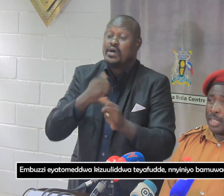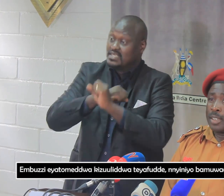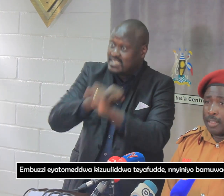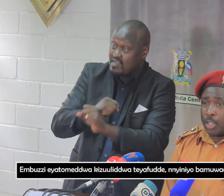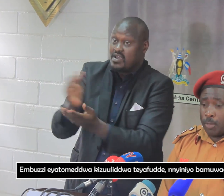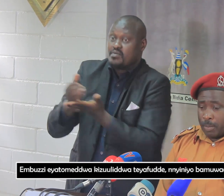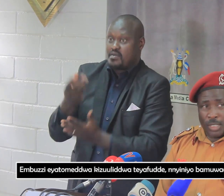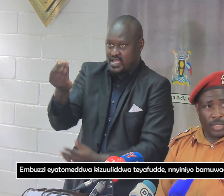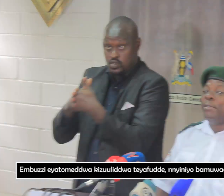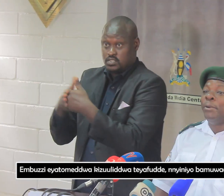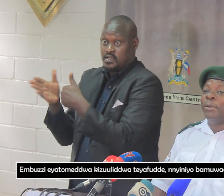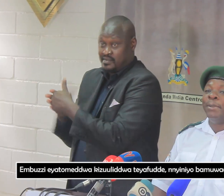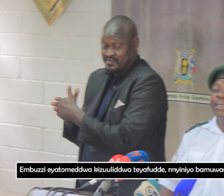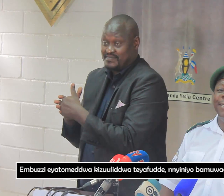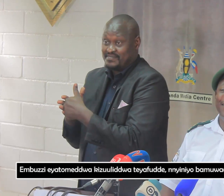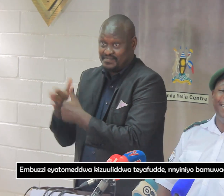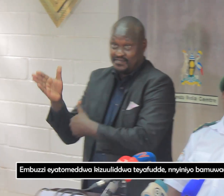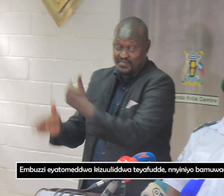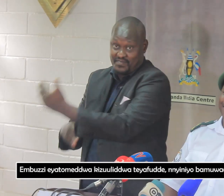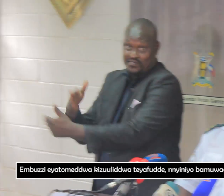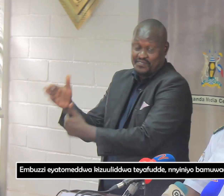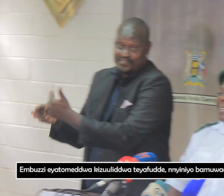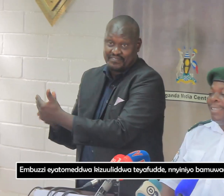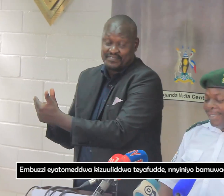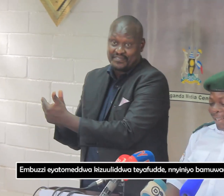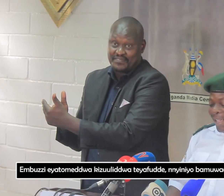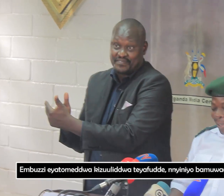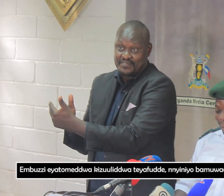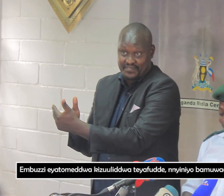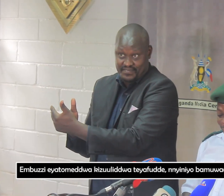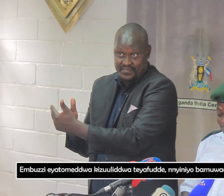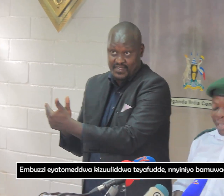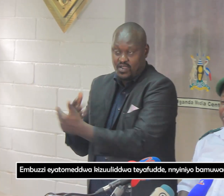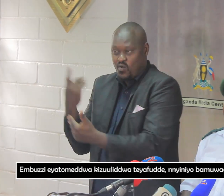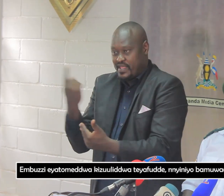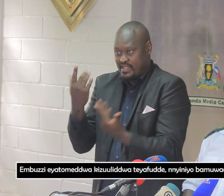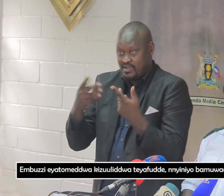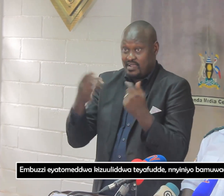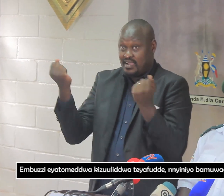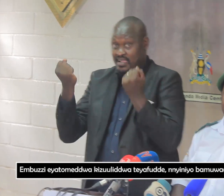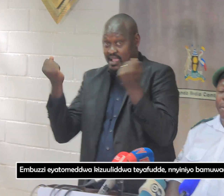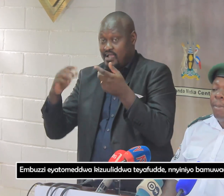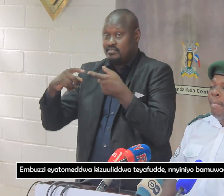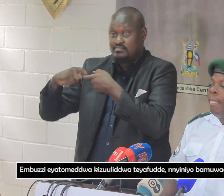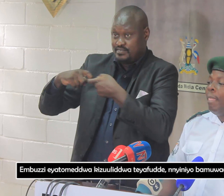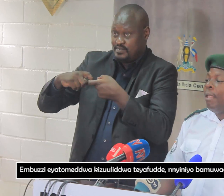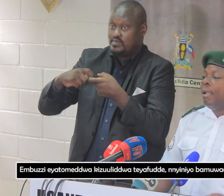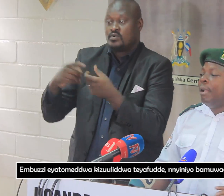expenditure. Thank you very much. For clearance of truck drivers.